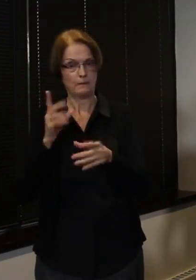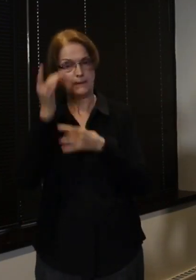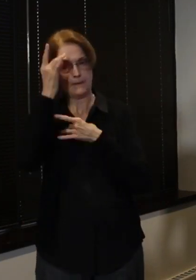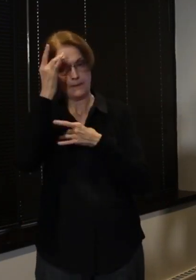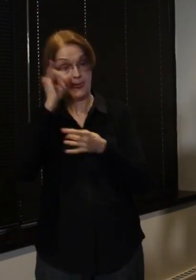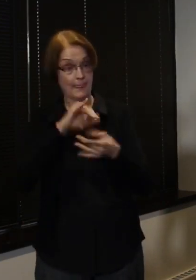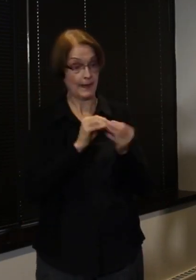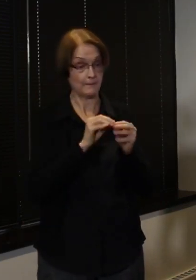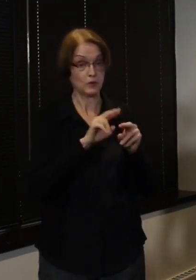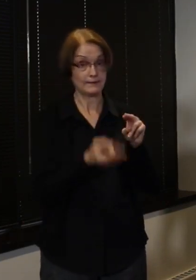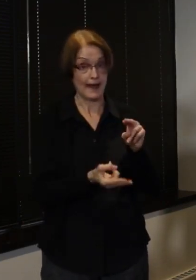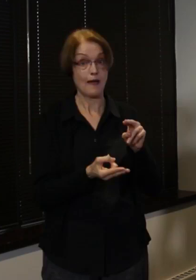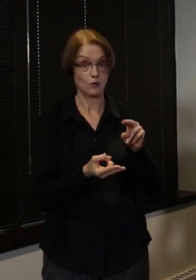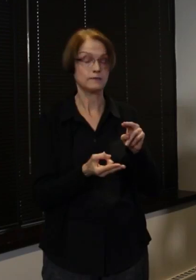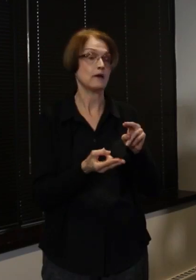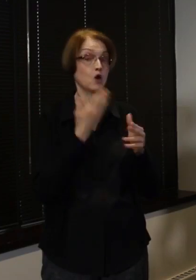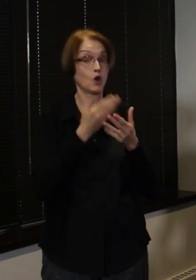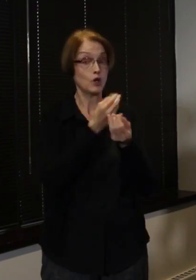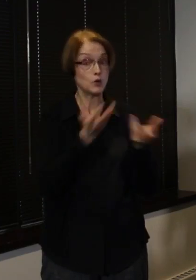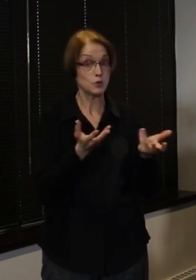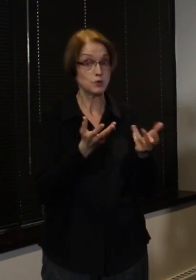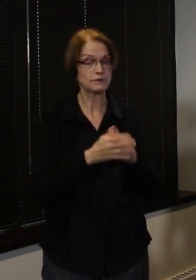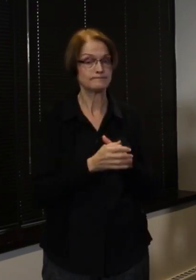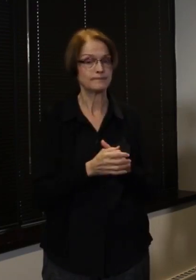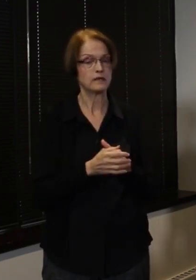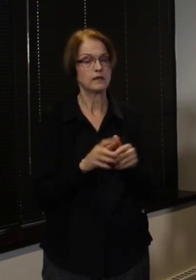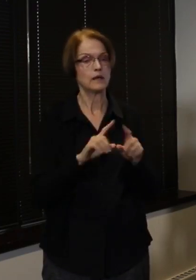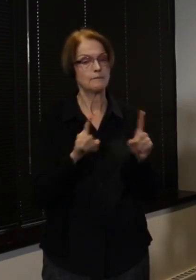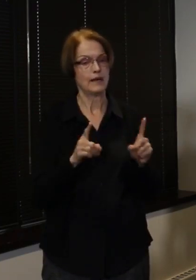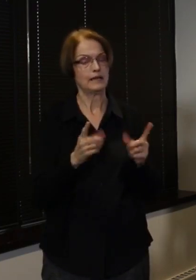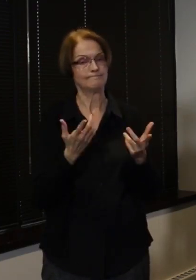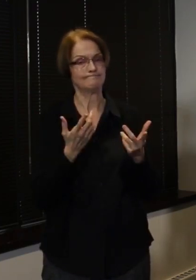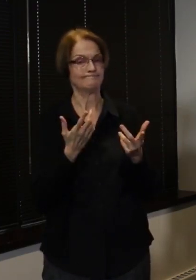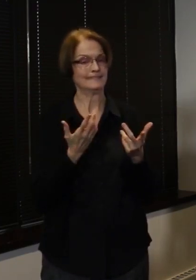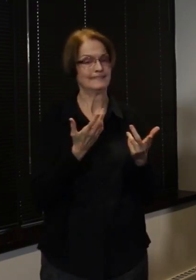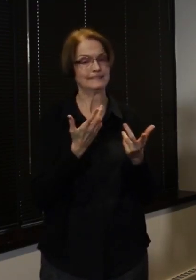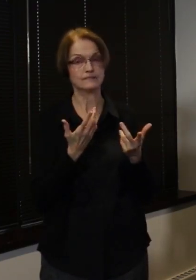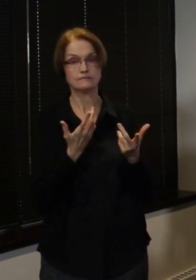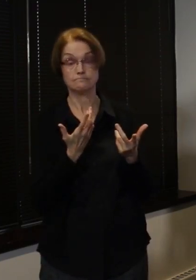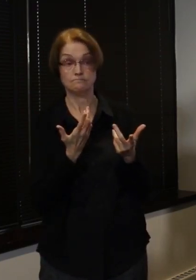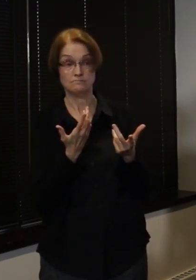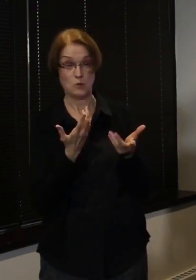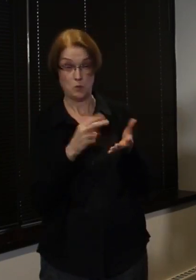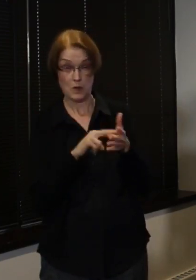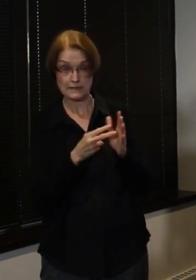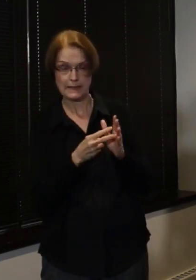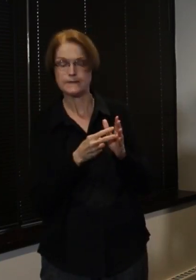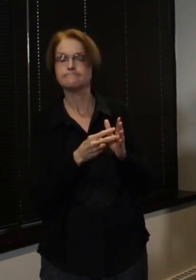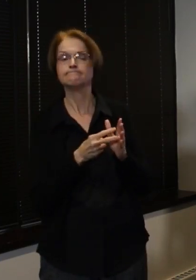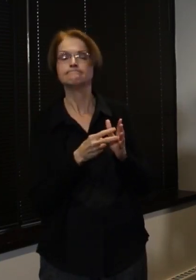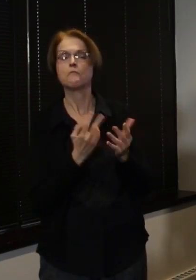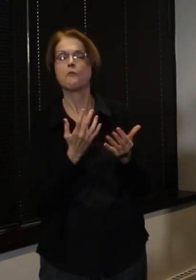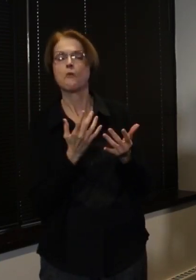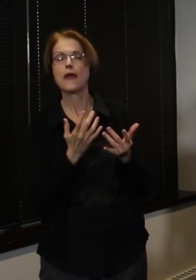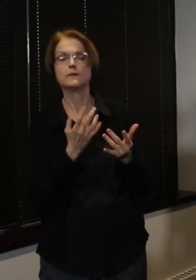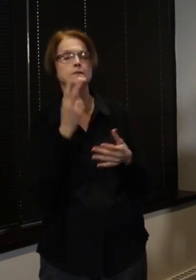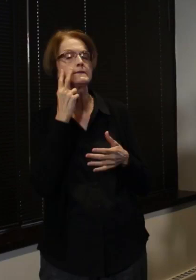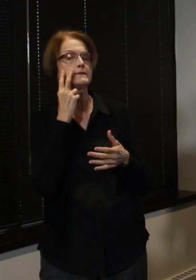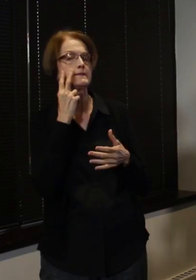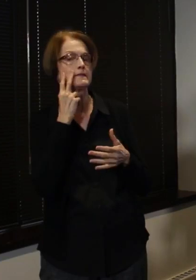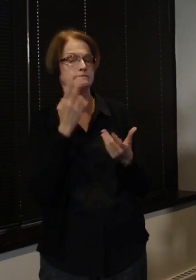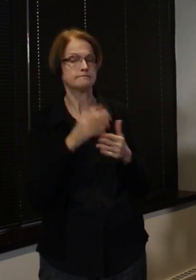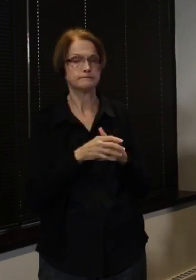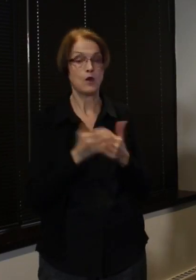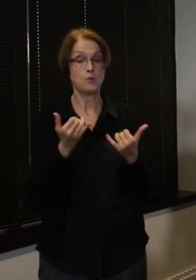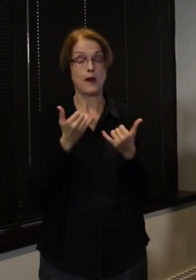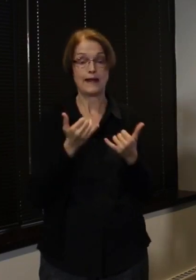so that's good news. But again, we're reserving any judgment about what does this really mean for the community. Right now we're